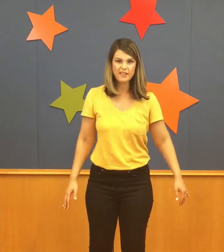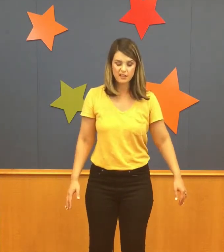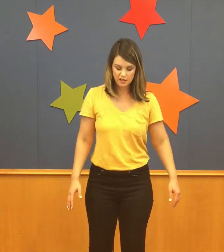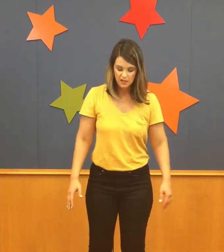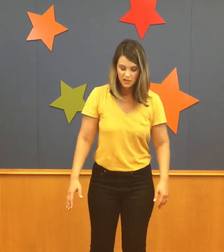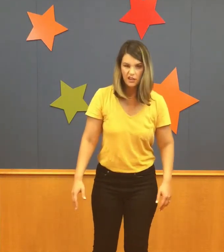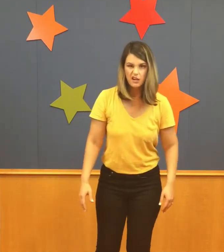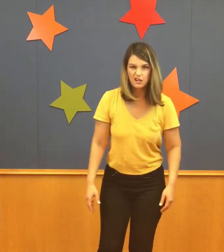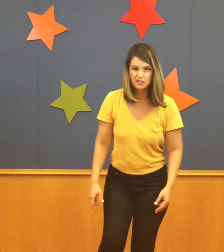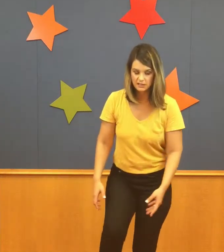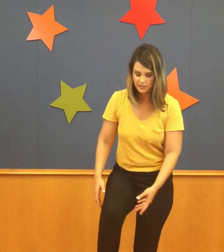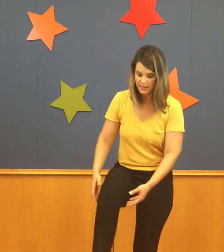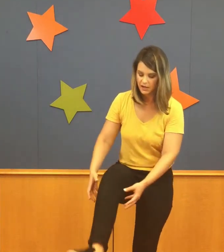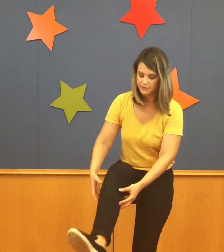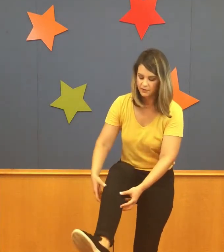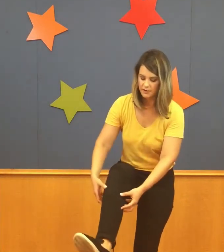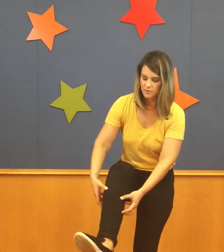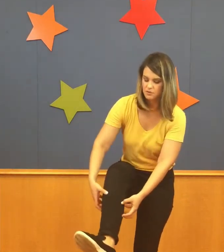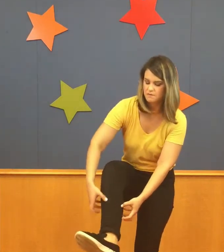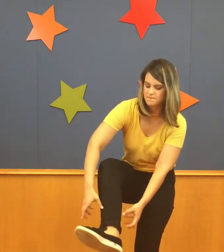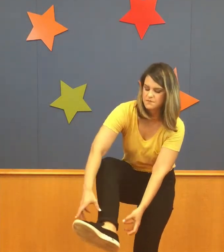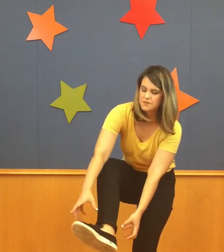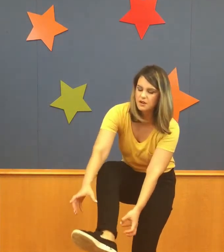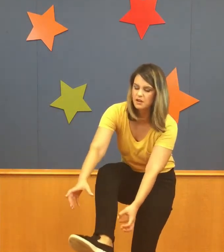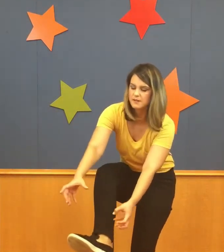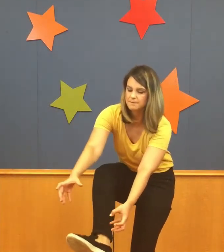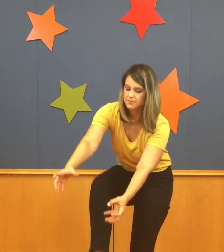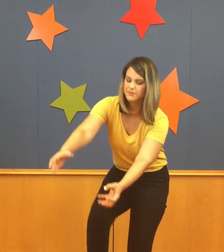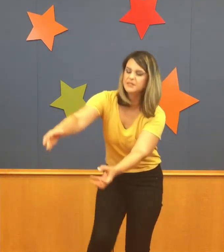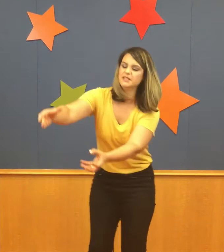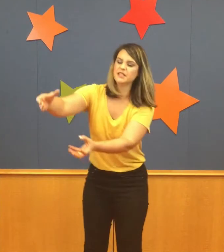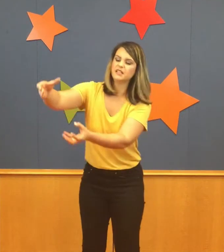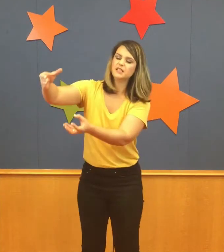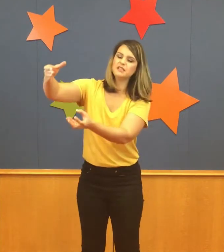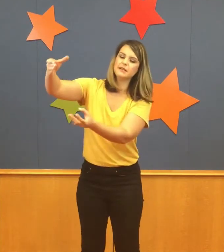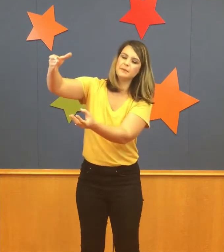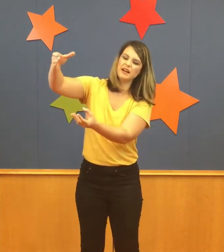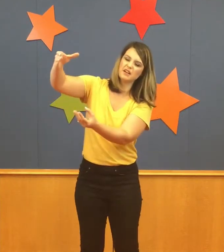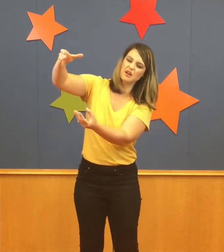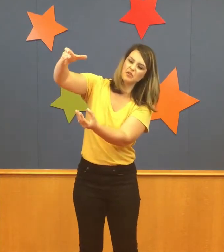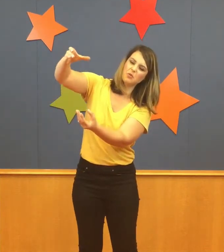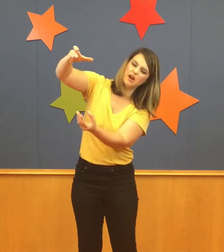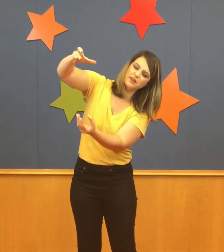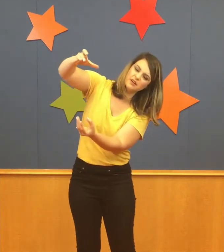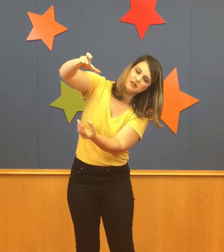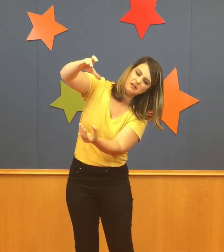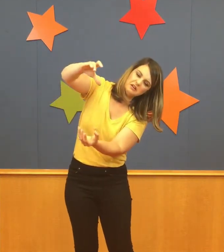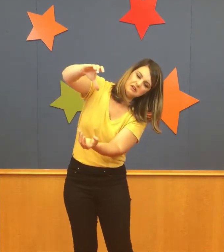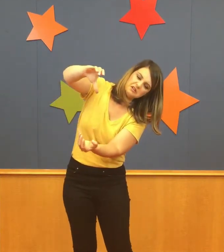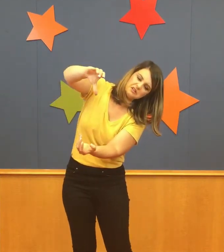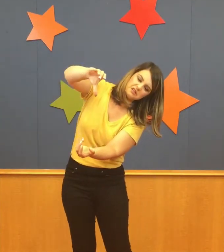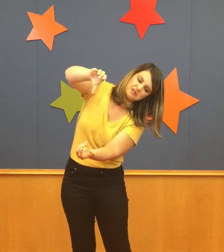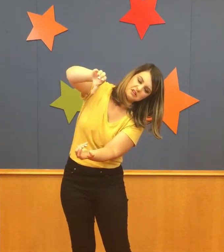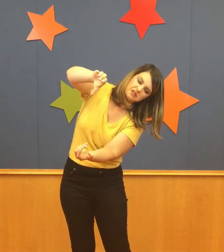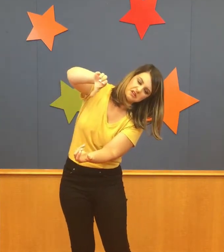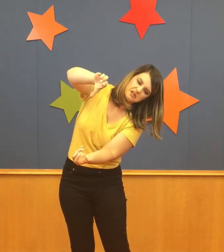super heavy. Let's take off the rain boot and dump out all the water.